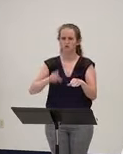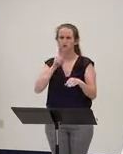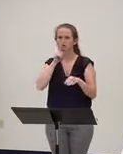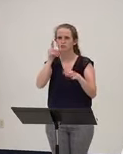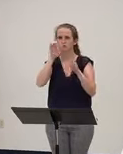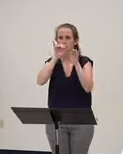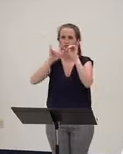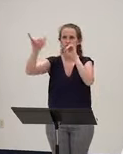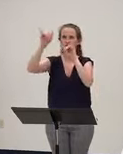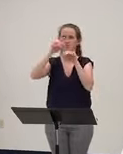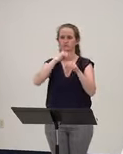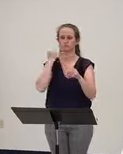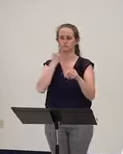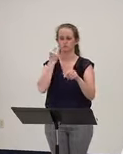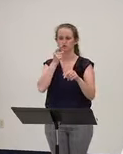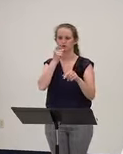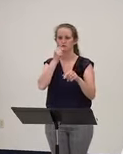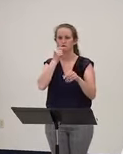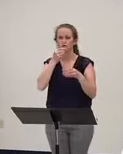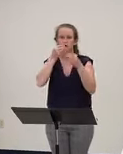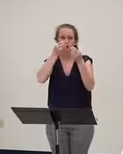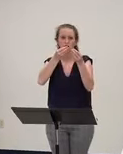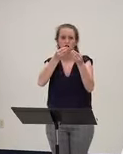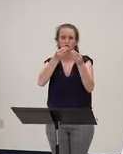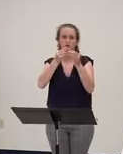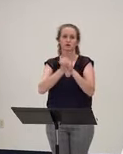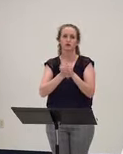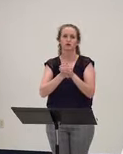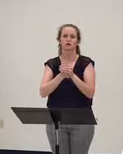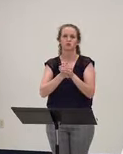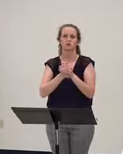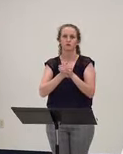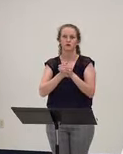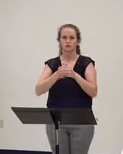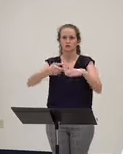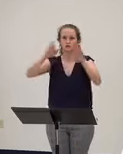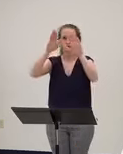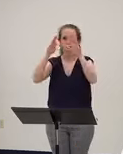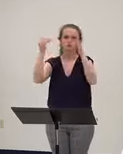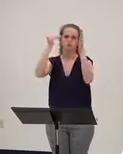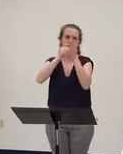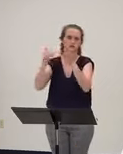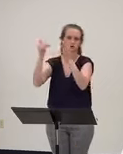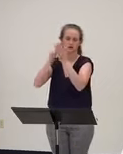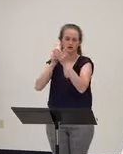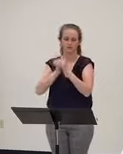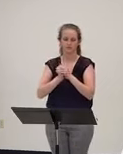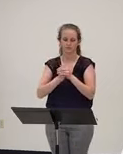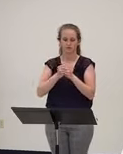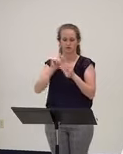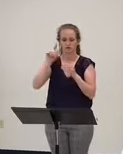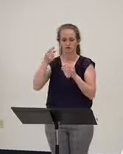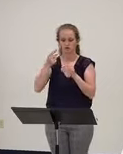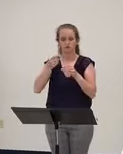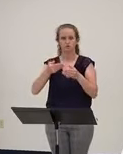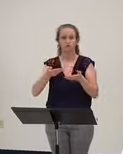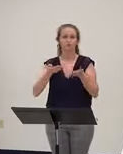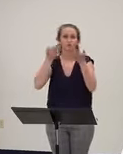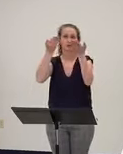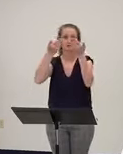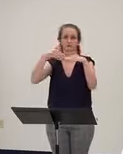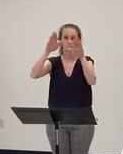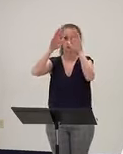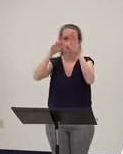eternal priest who instituted the pattern of an everlasting sacrifice and was the first to offer it